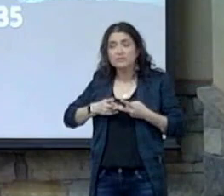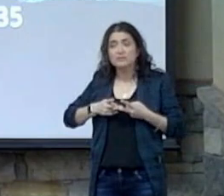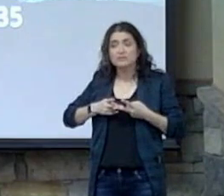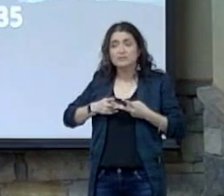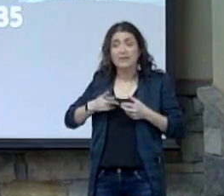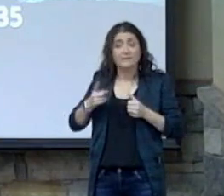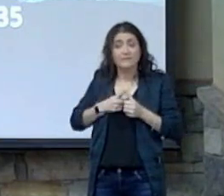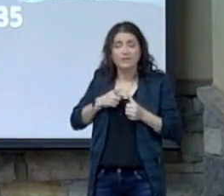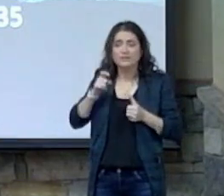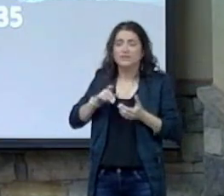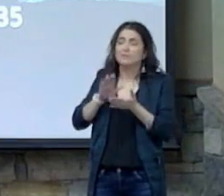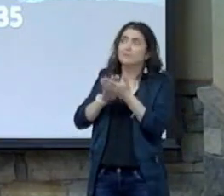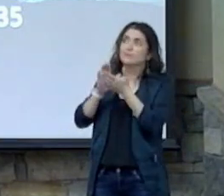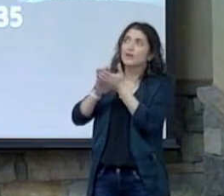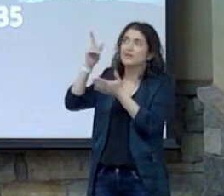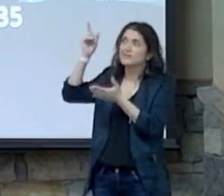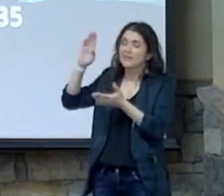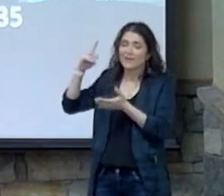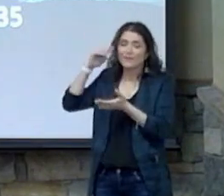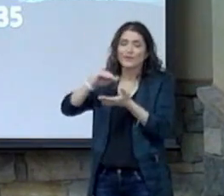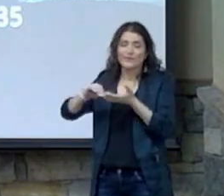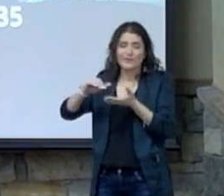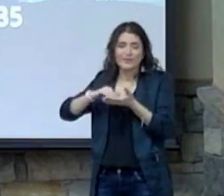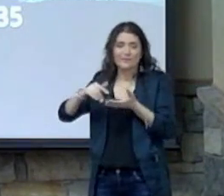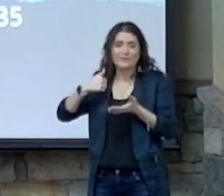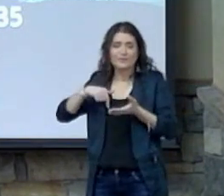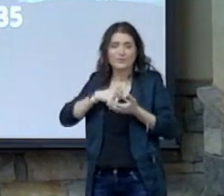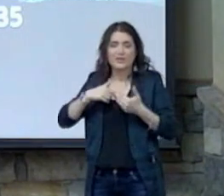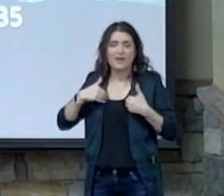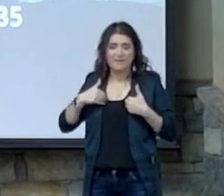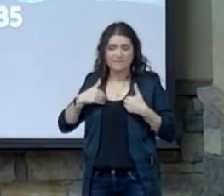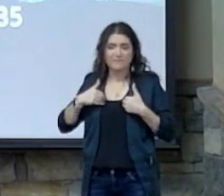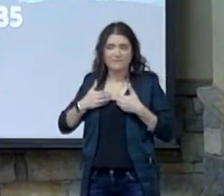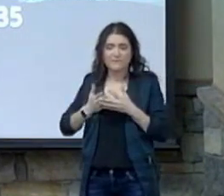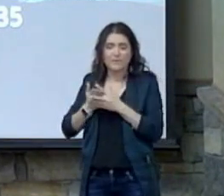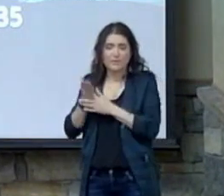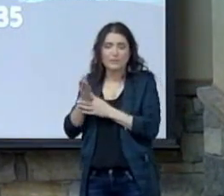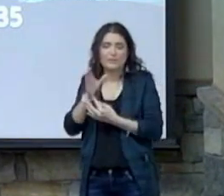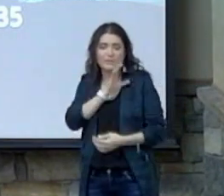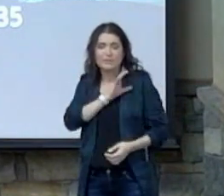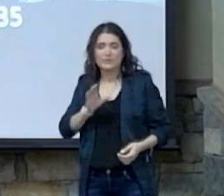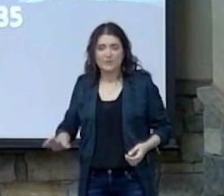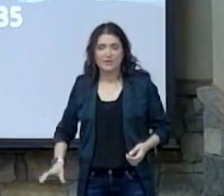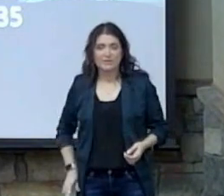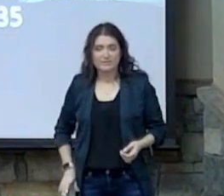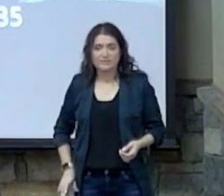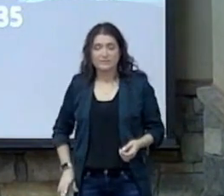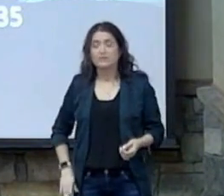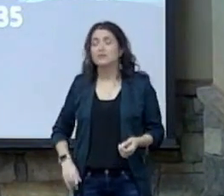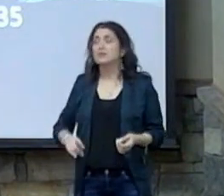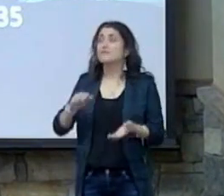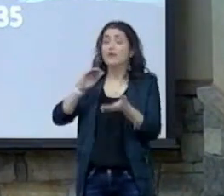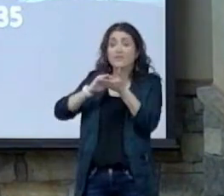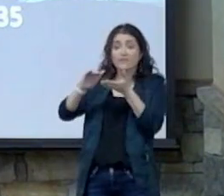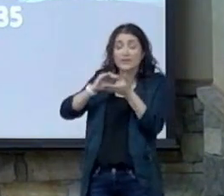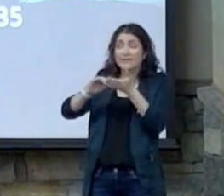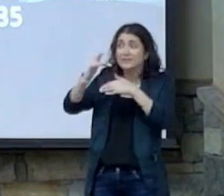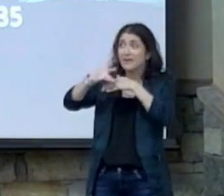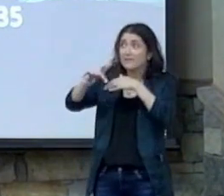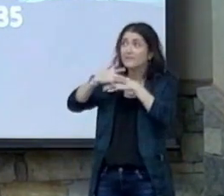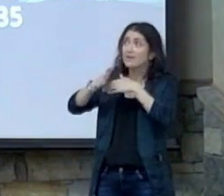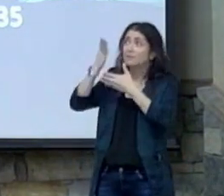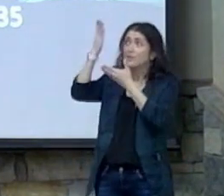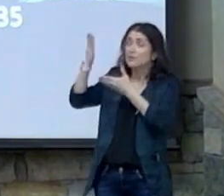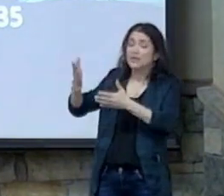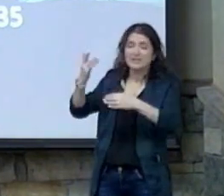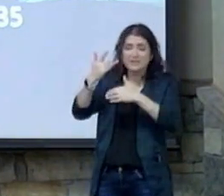God for the forgiveness that we have through Christ. for the forgiveness that is available through His blood that